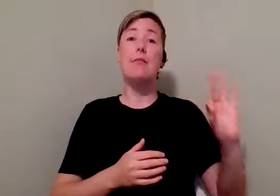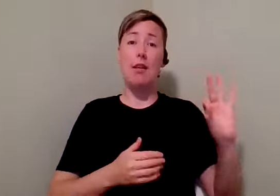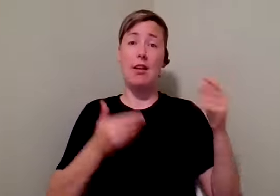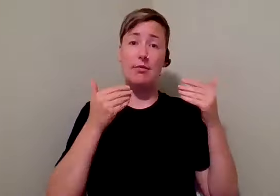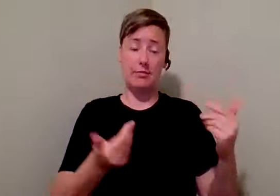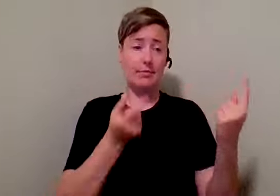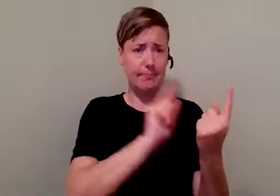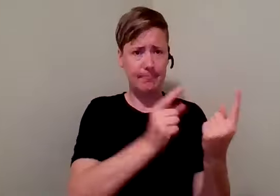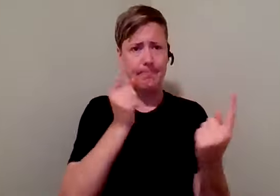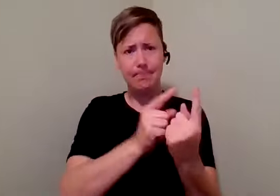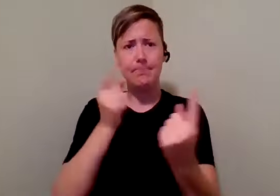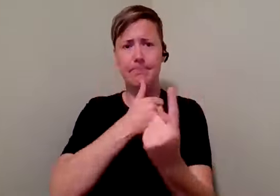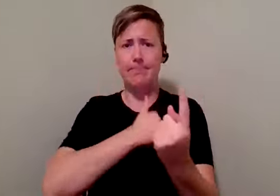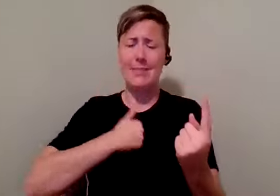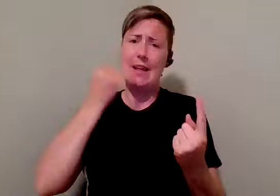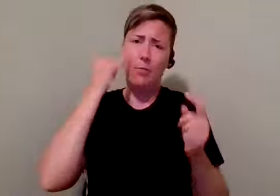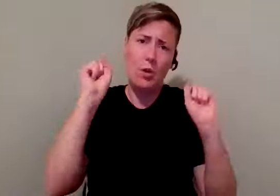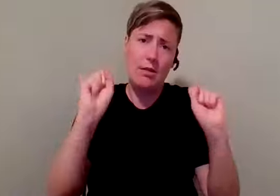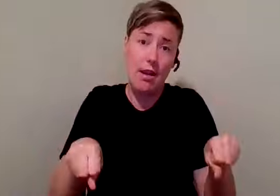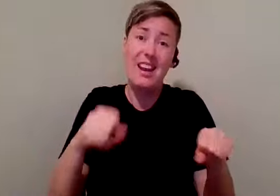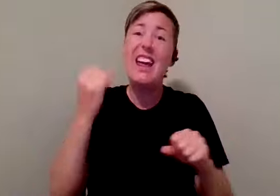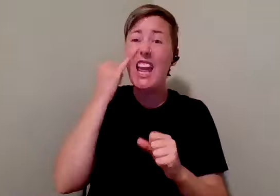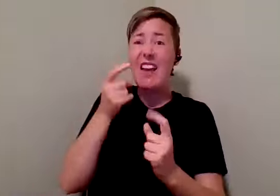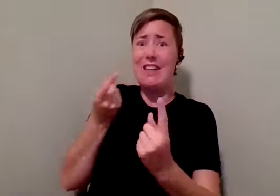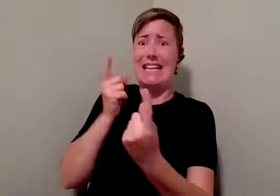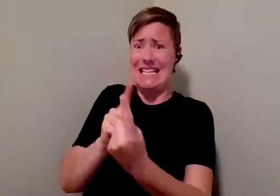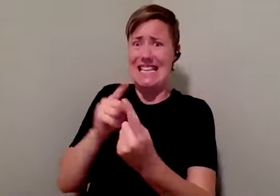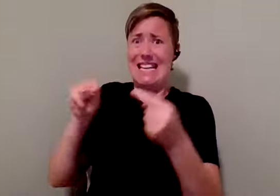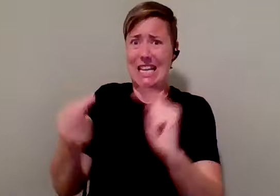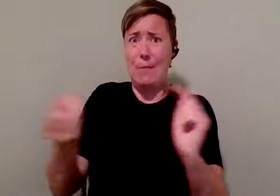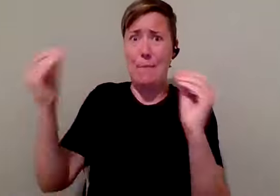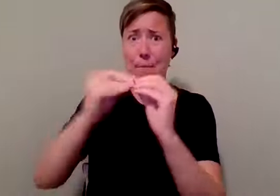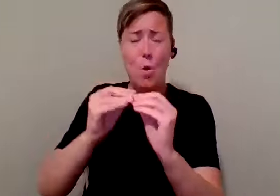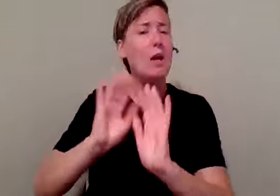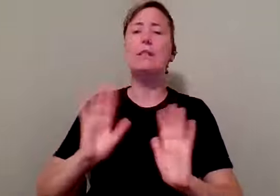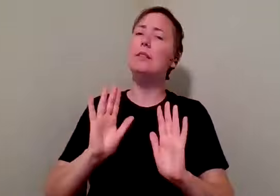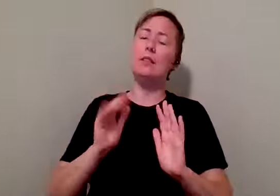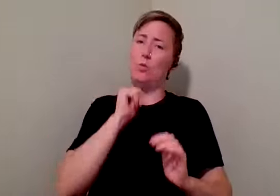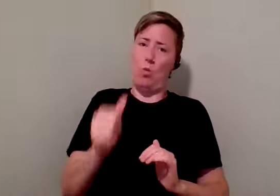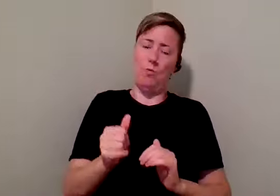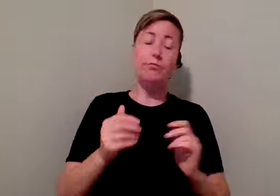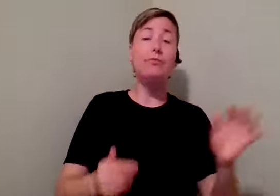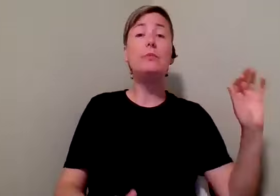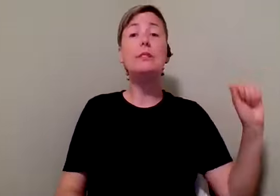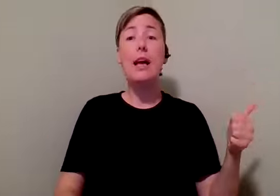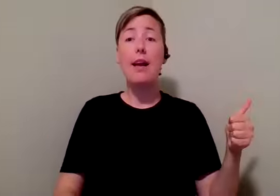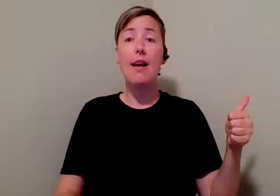people wherever possible, except when to do so would injure them or others. 10, continued to take